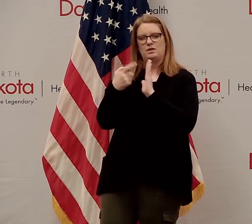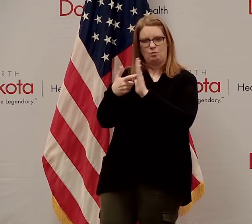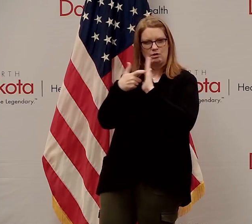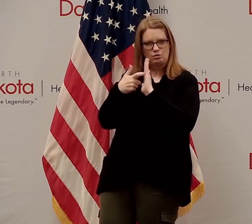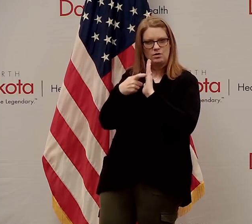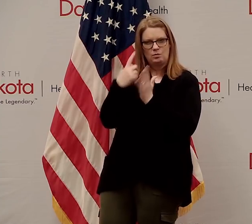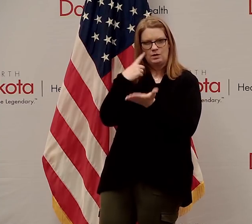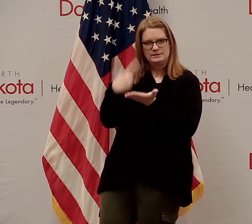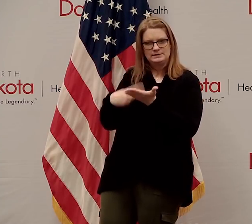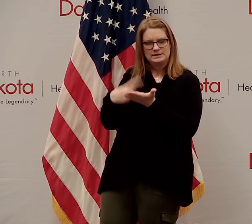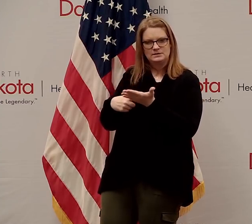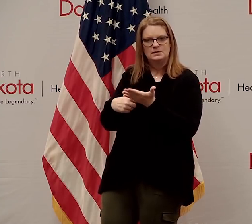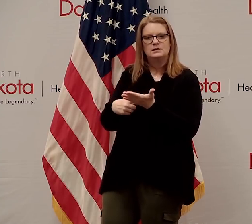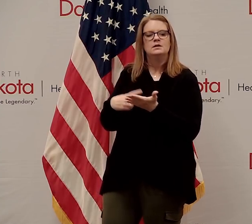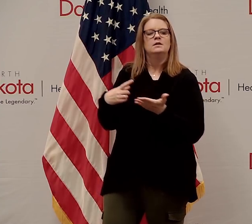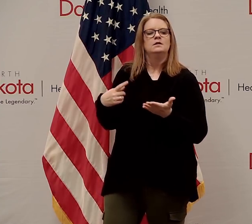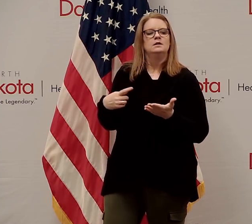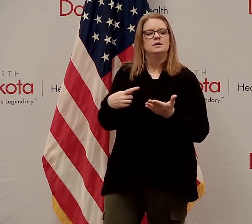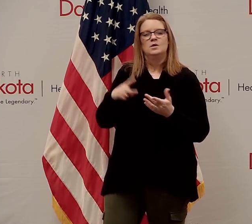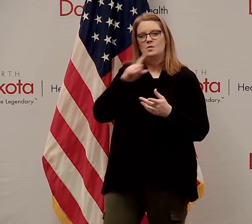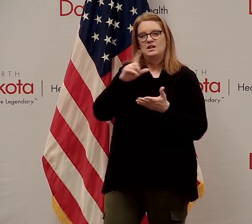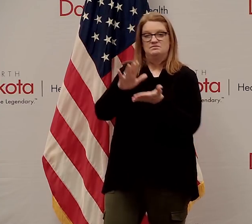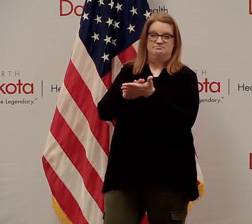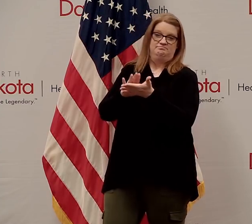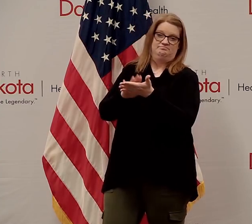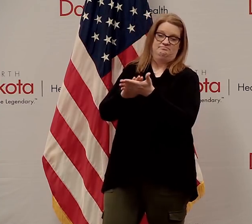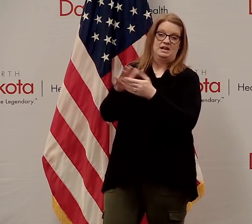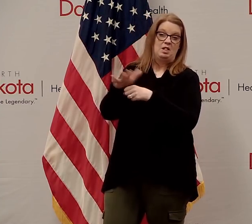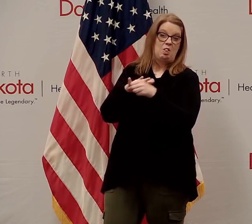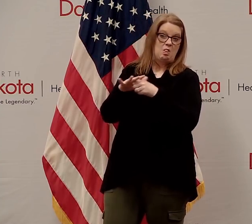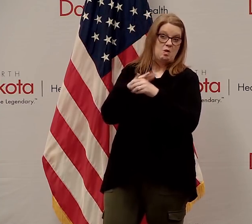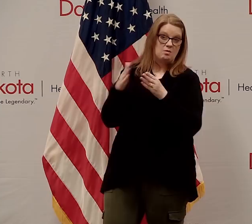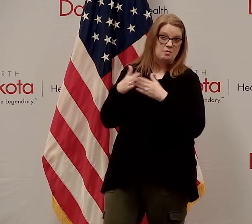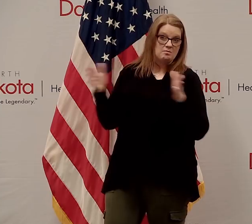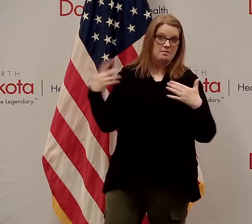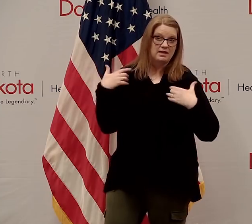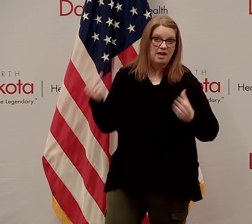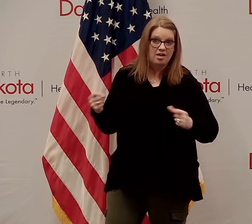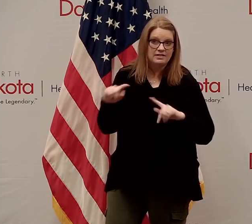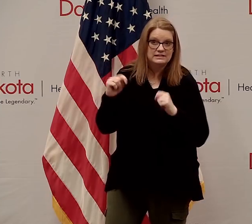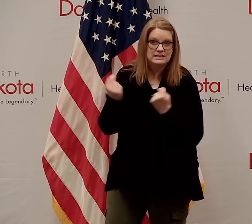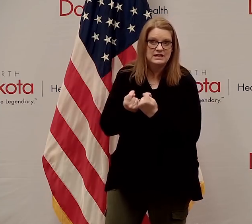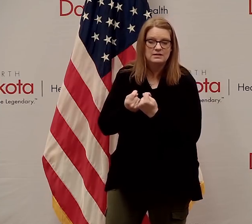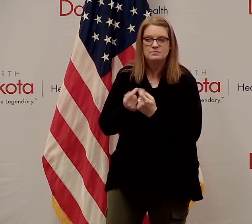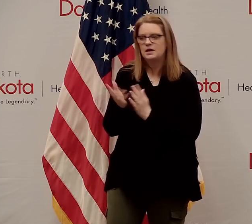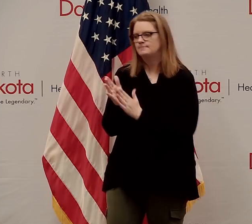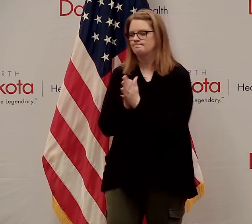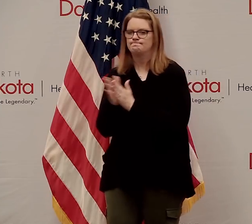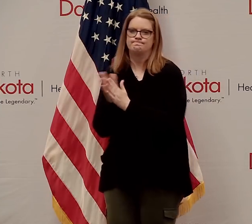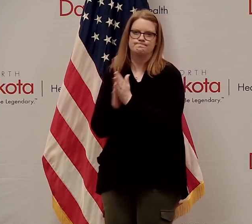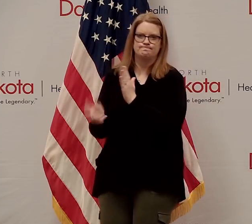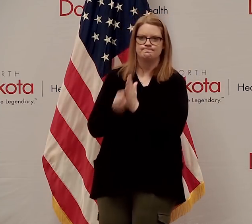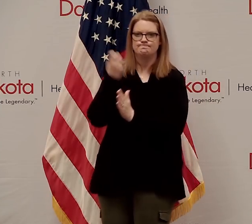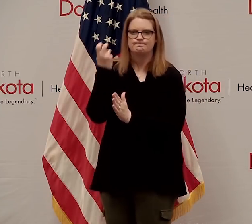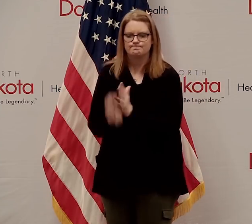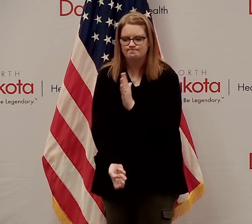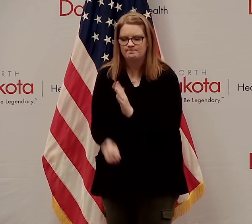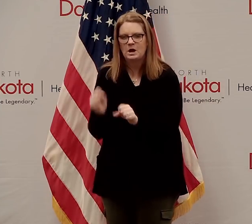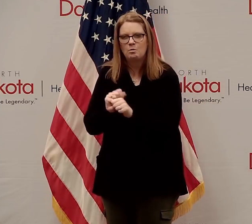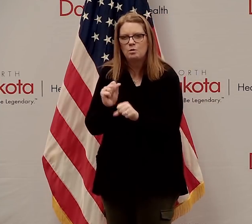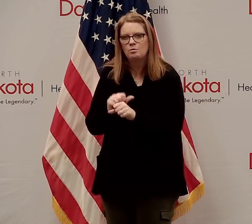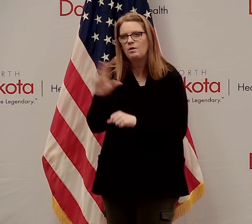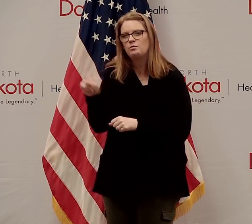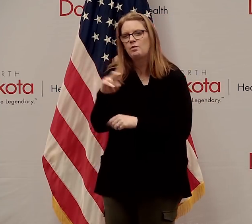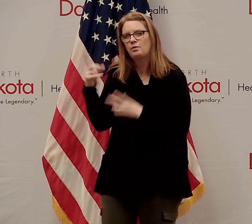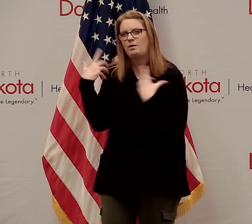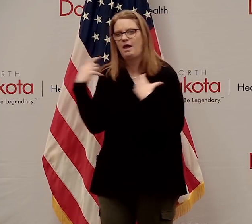more about this next week, but I do want to give a shout out to our local public health team members who have jumped in and are working tirelessly with North Dakota